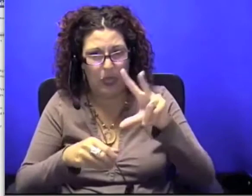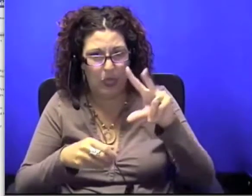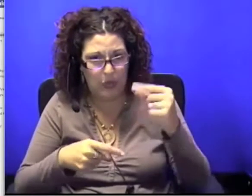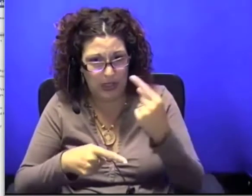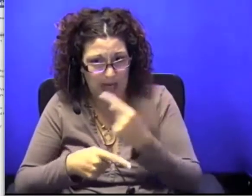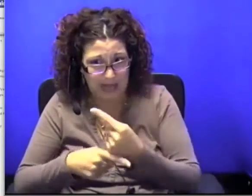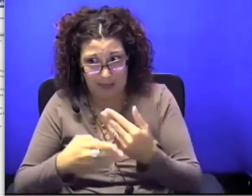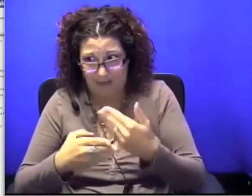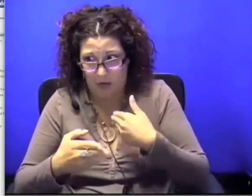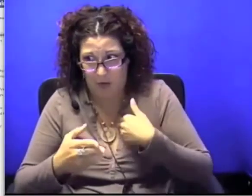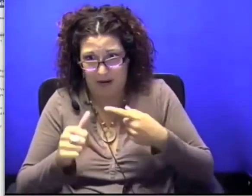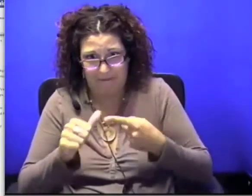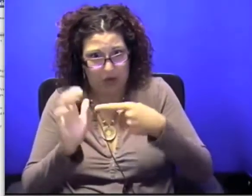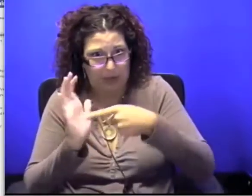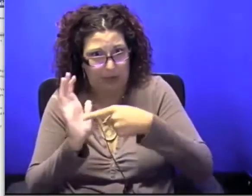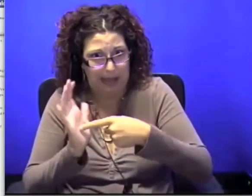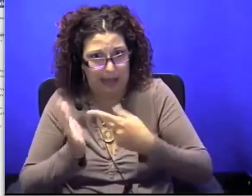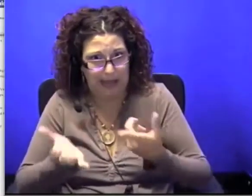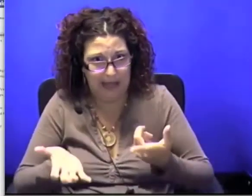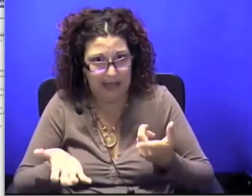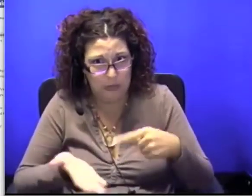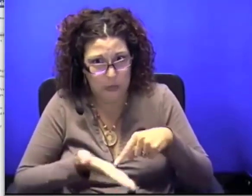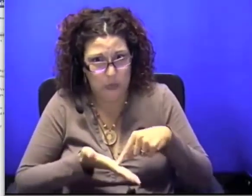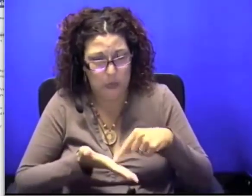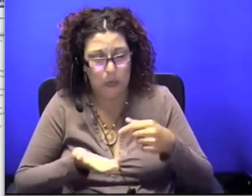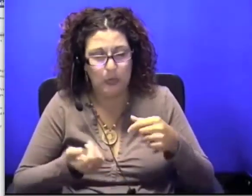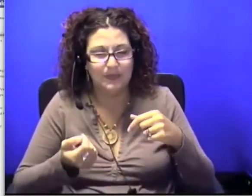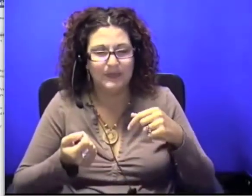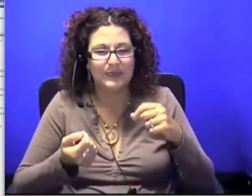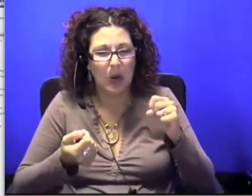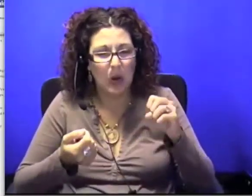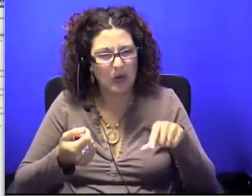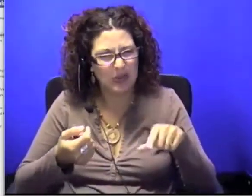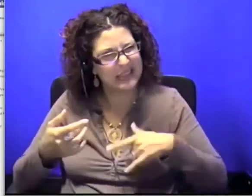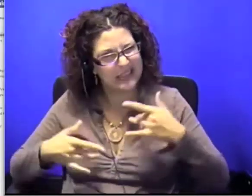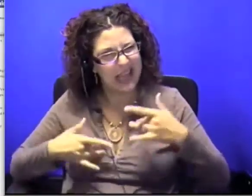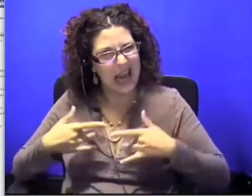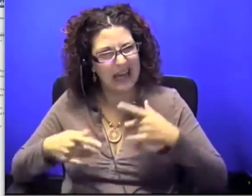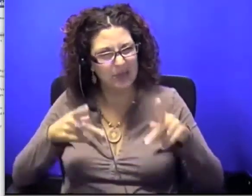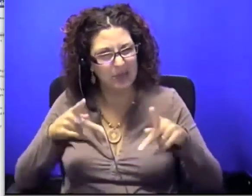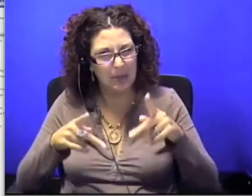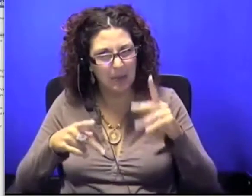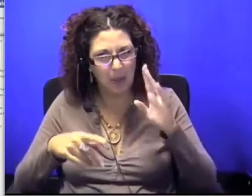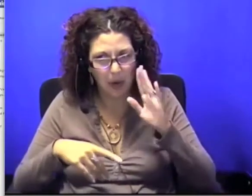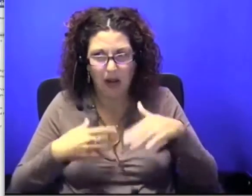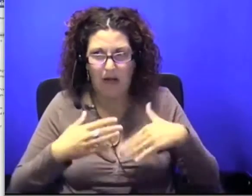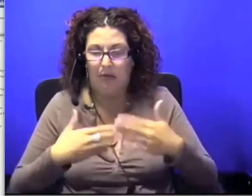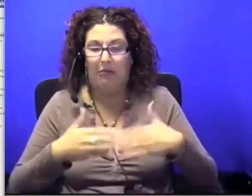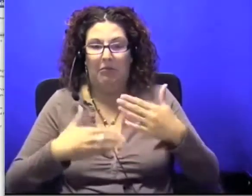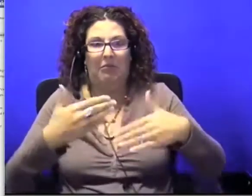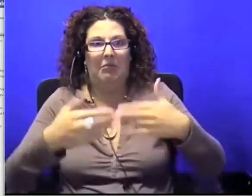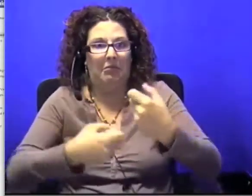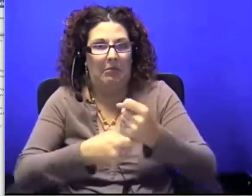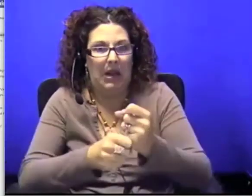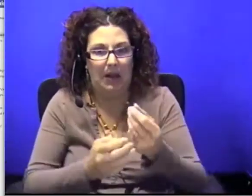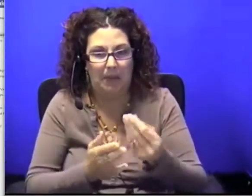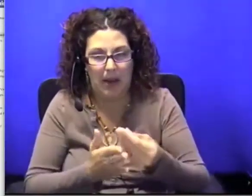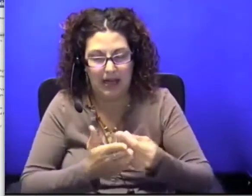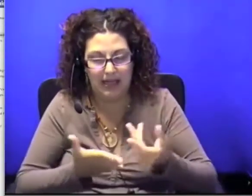30 days before my first bill is due, So now they break even. Now they say, hey, this is kind of exciting. Let's see if we can make some money at this. And